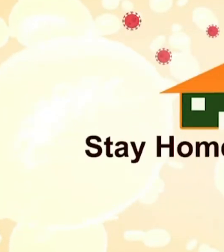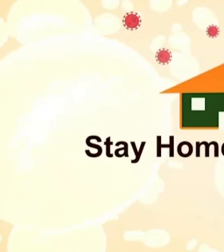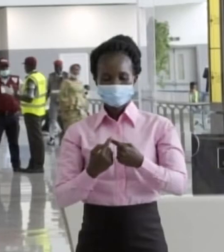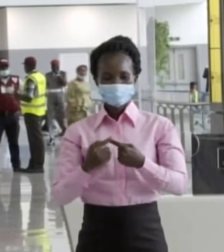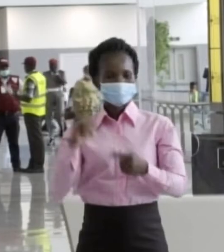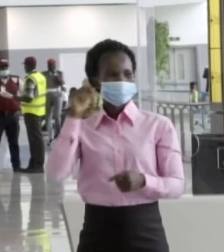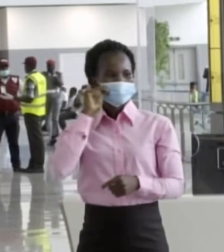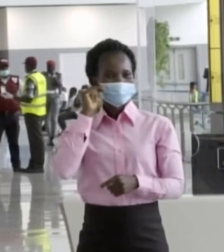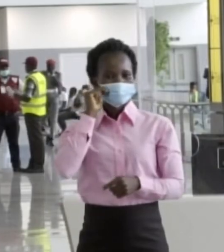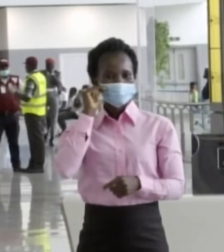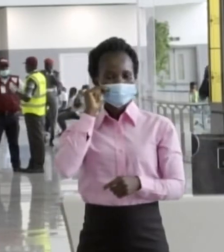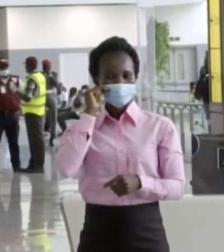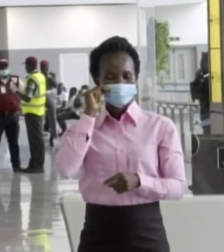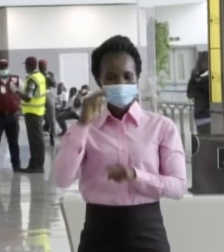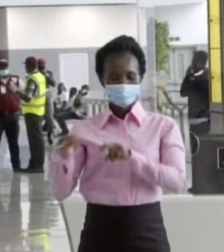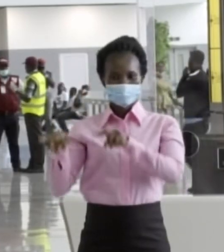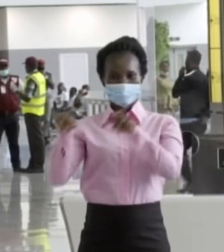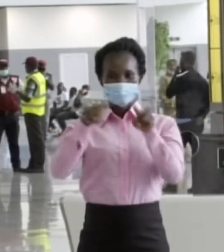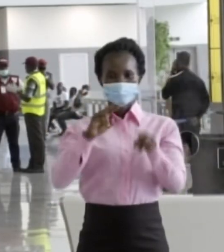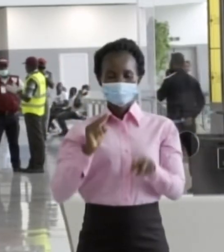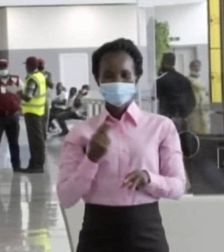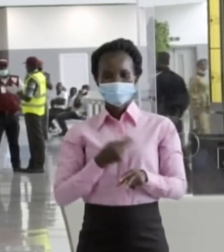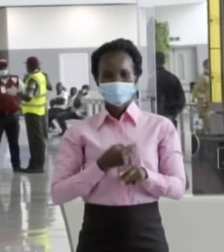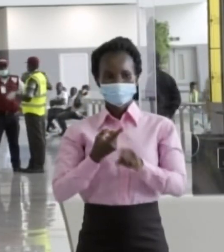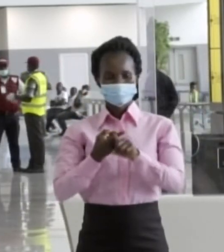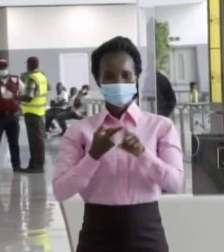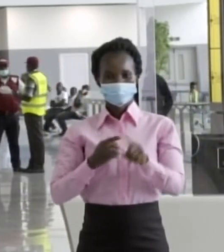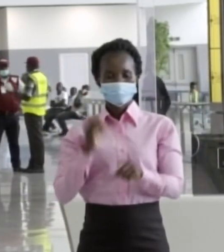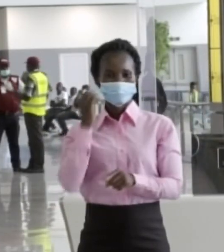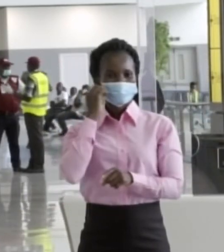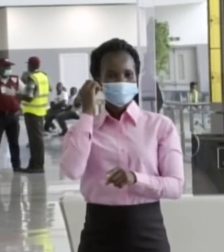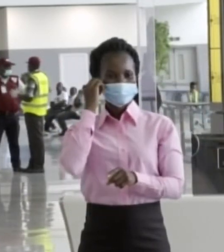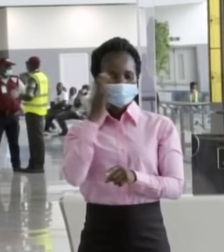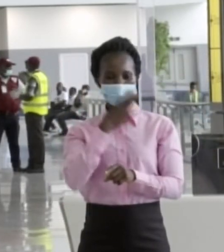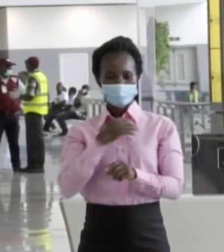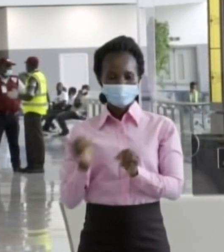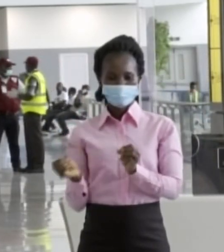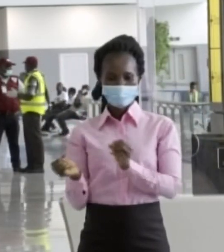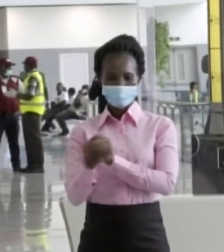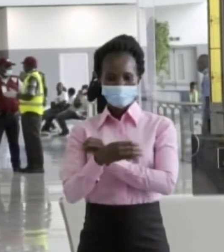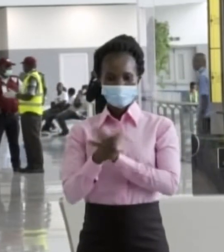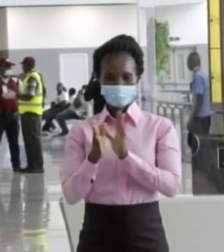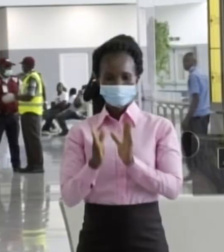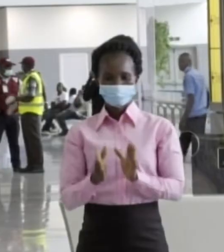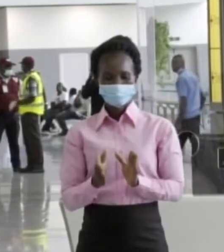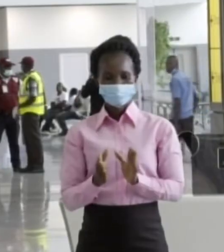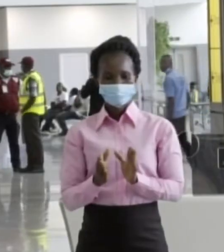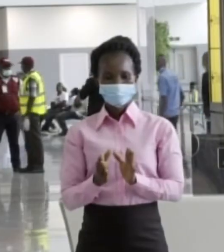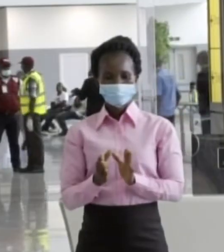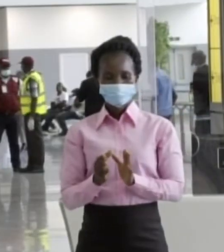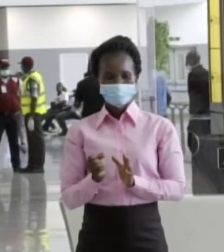Nigerians watching us from their homes and their offices,